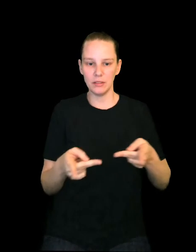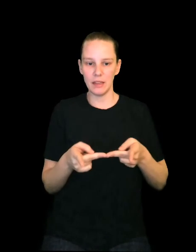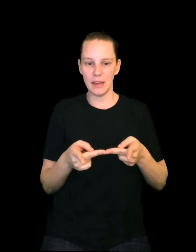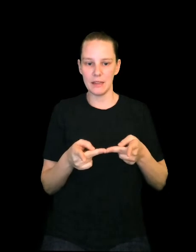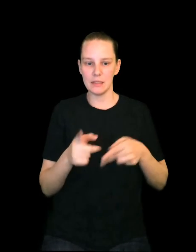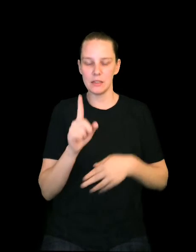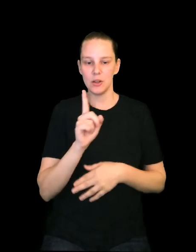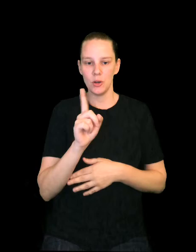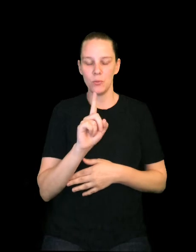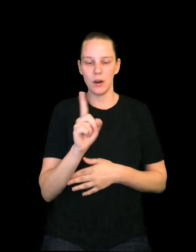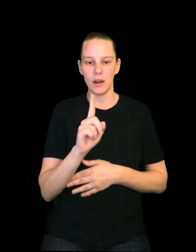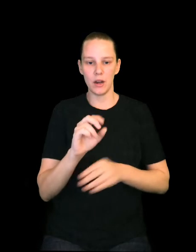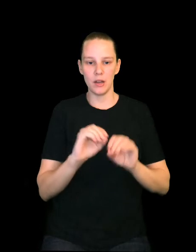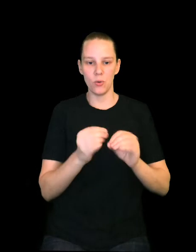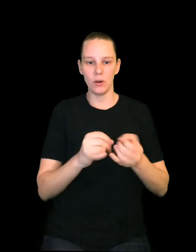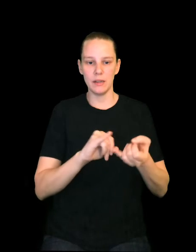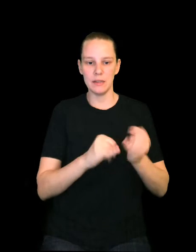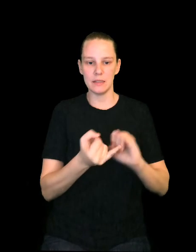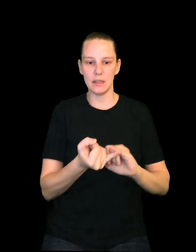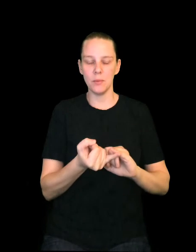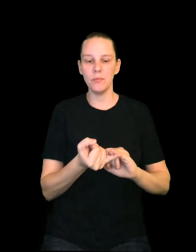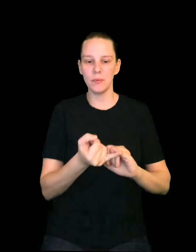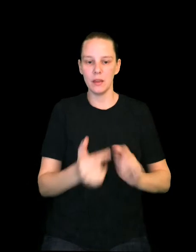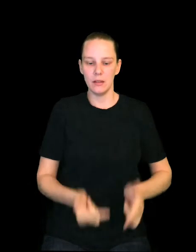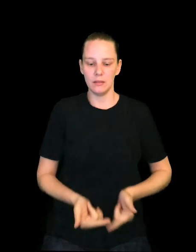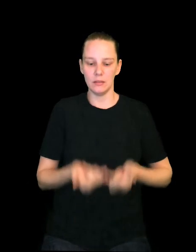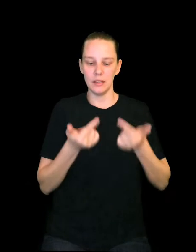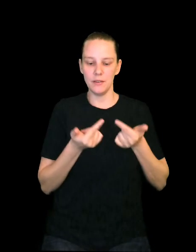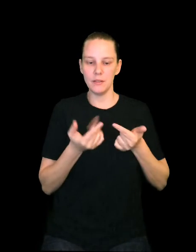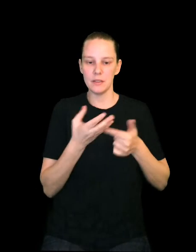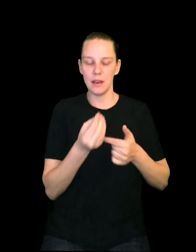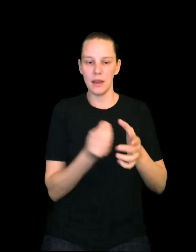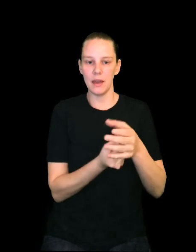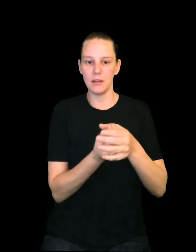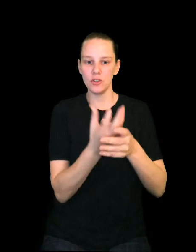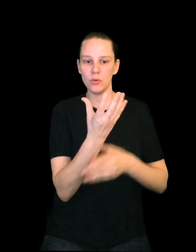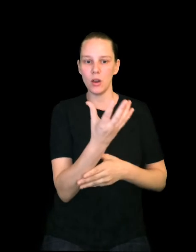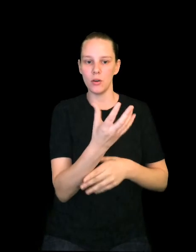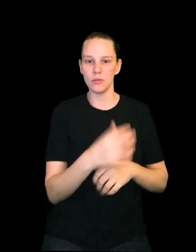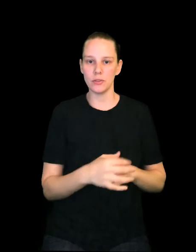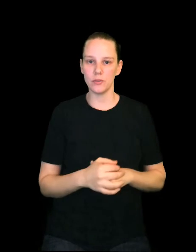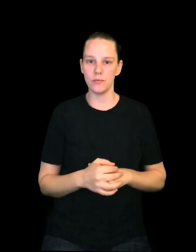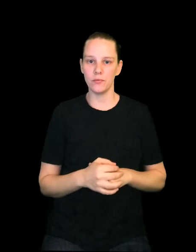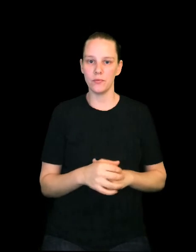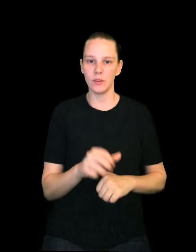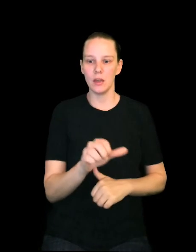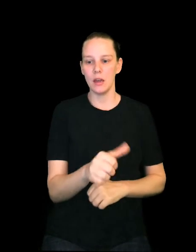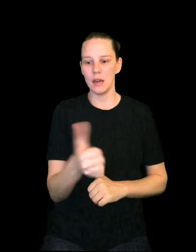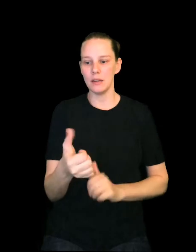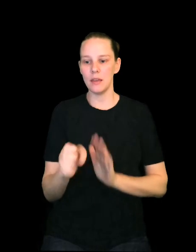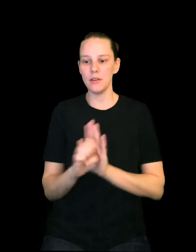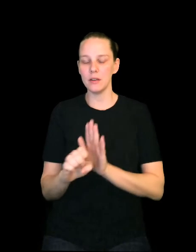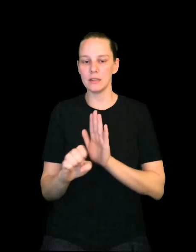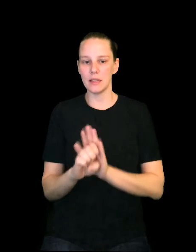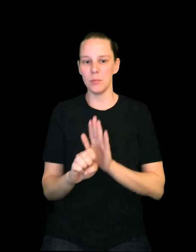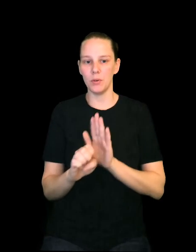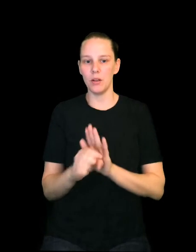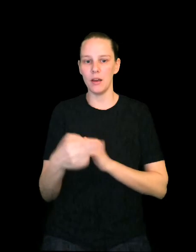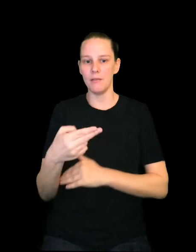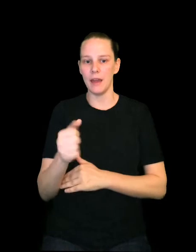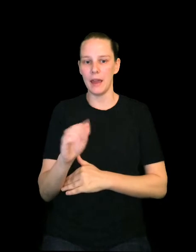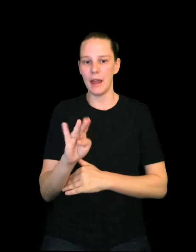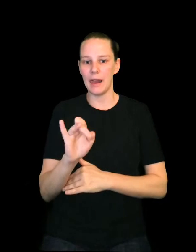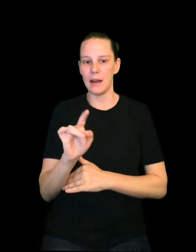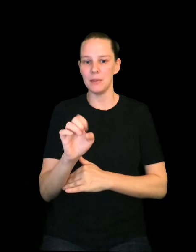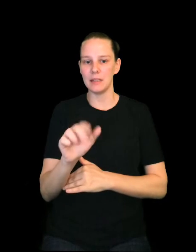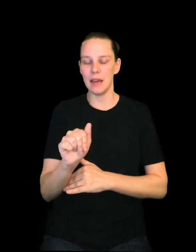a place where an organism lives and grows. Another example